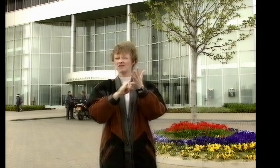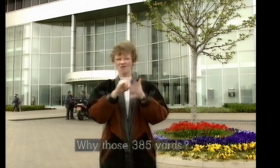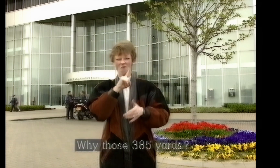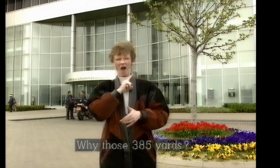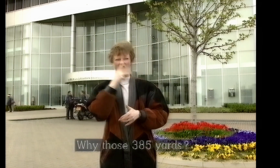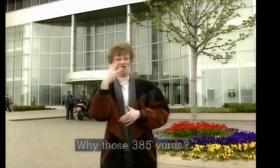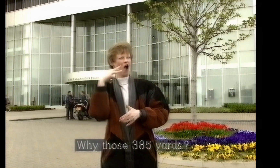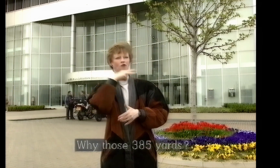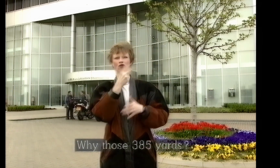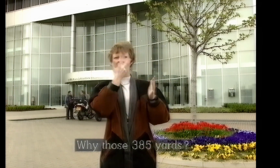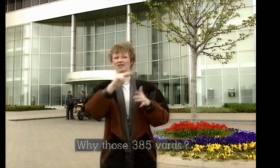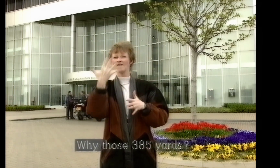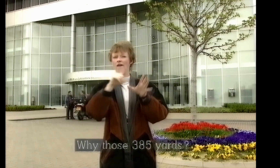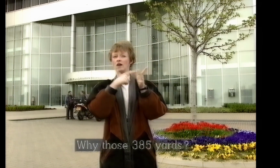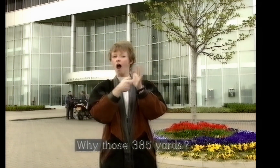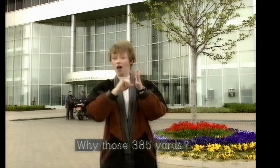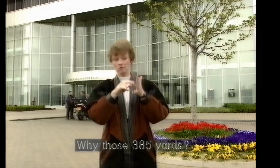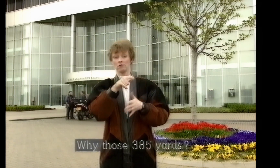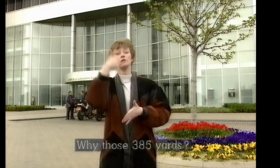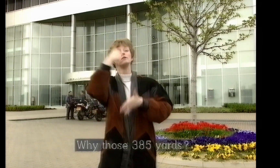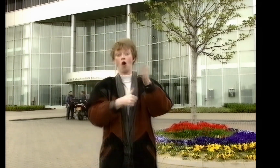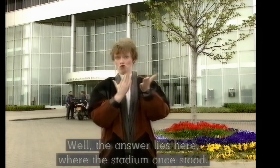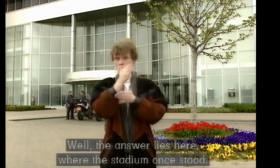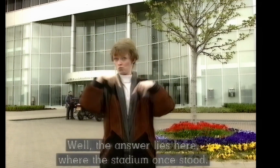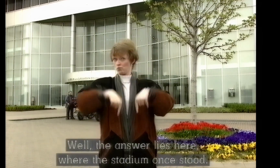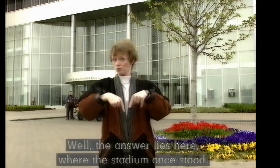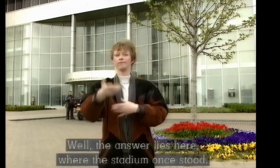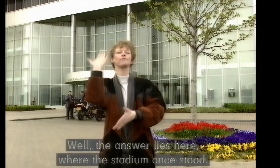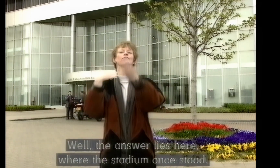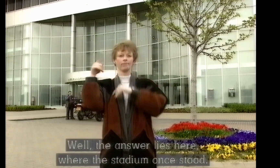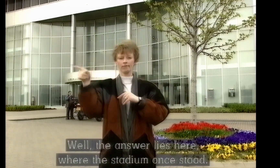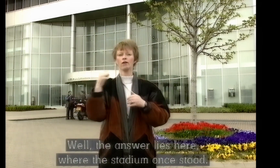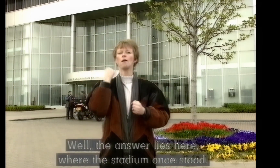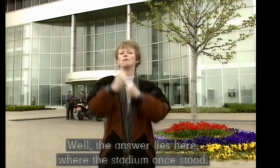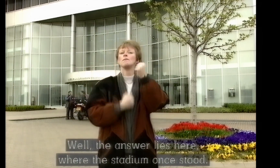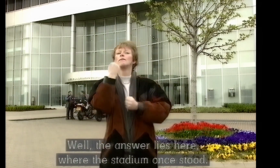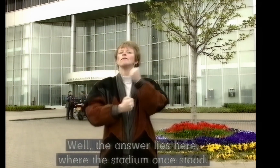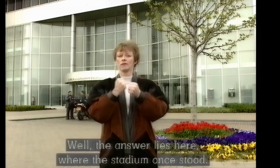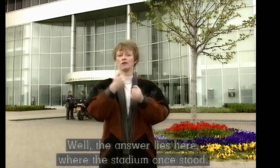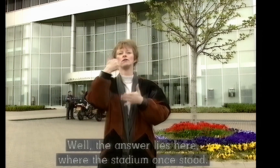those 385 yards? Well, the answer lies here, where the stadium once